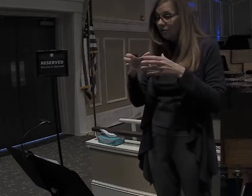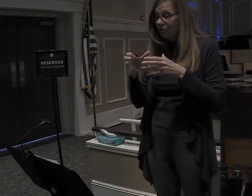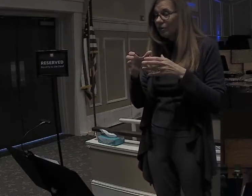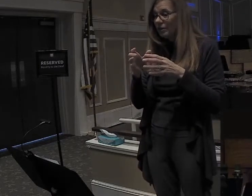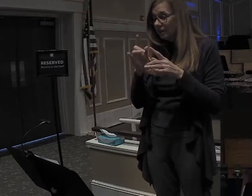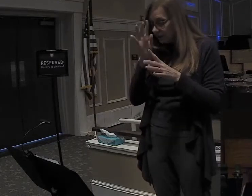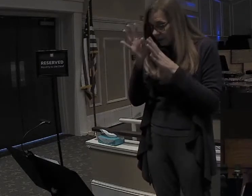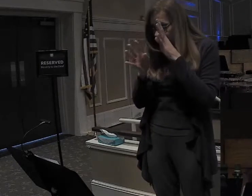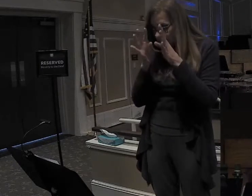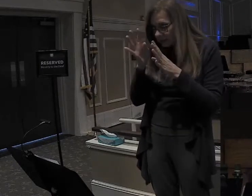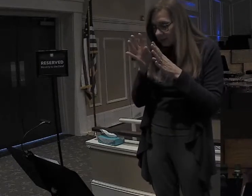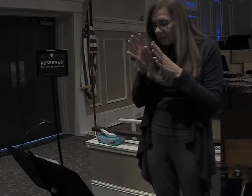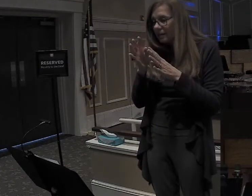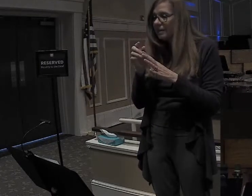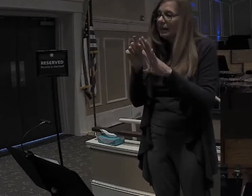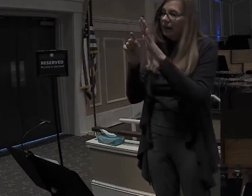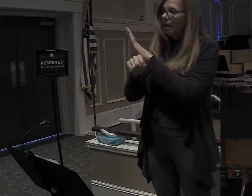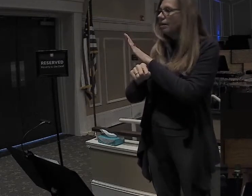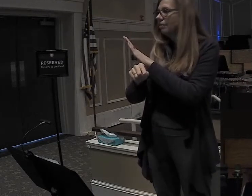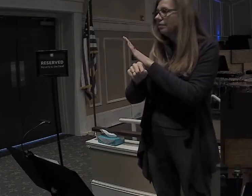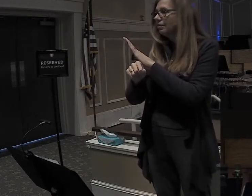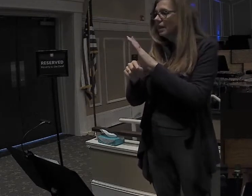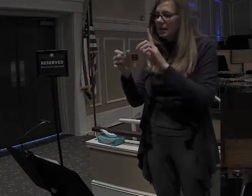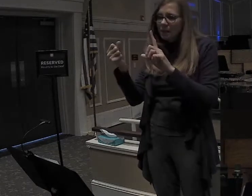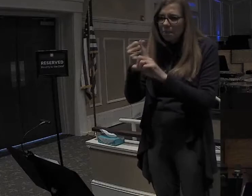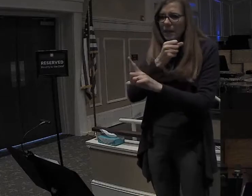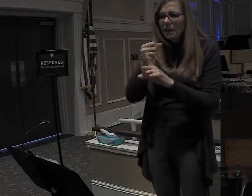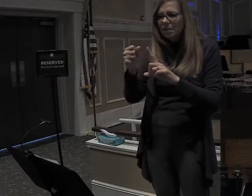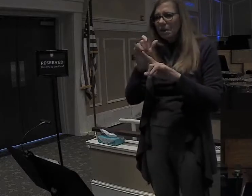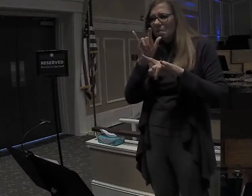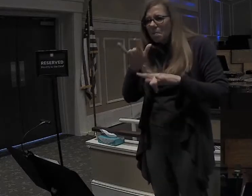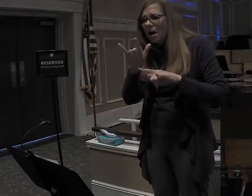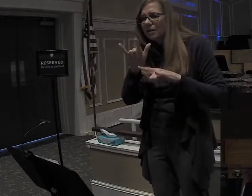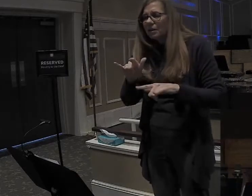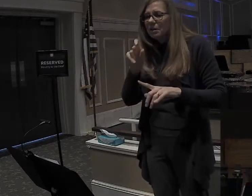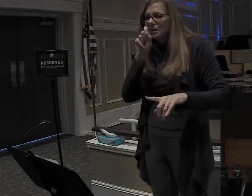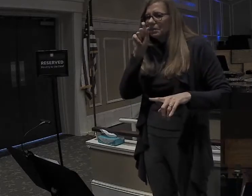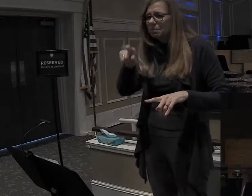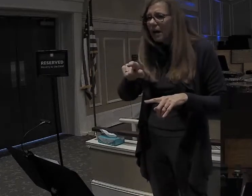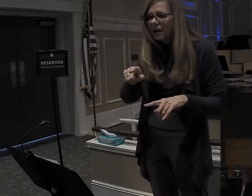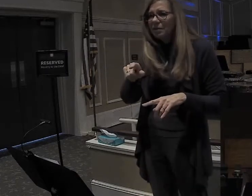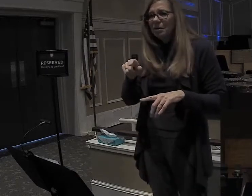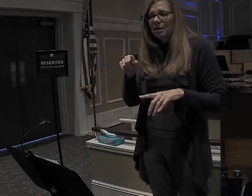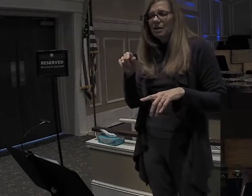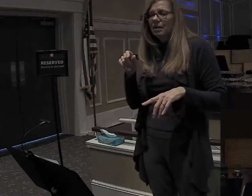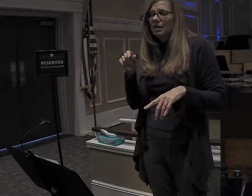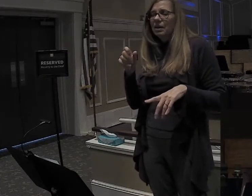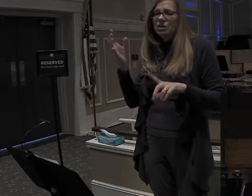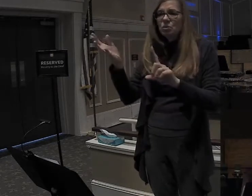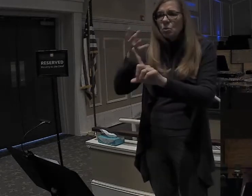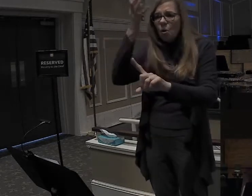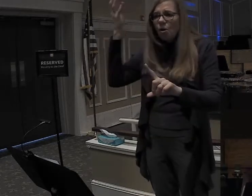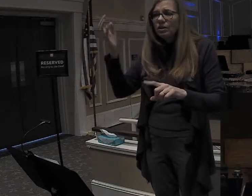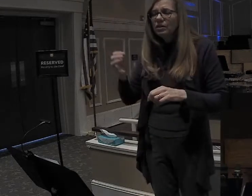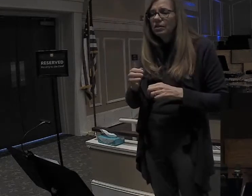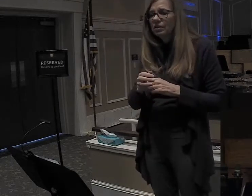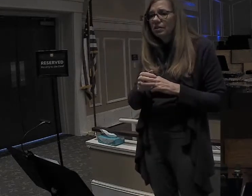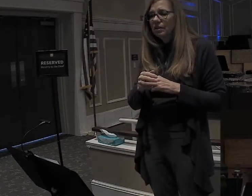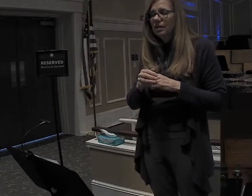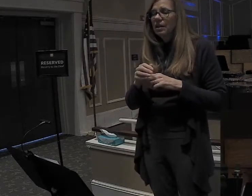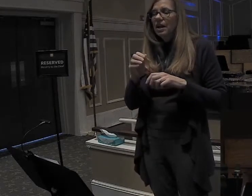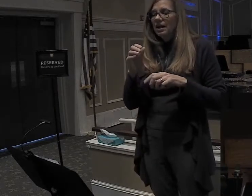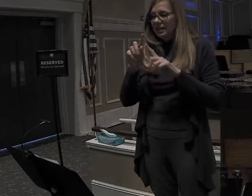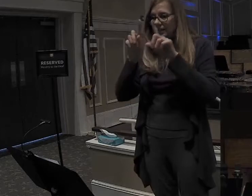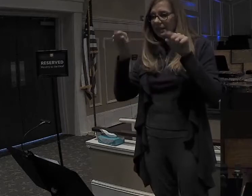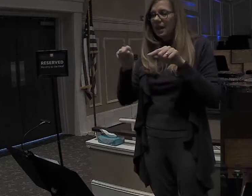with Pilate to have him killed. And they beat him, and they mocked him, and they spat upon him, and they scourged him. And a sign was